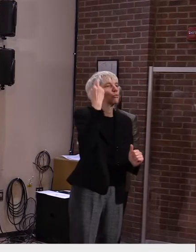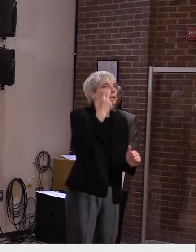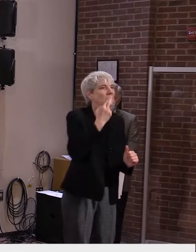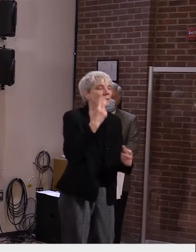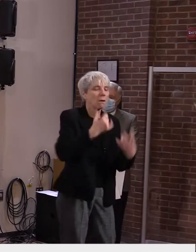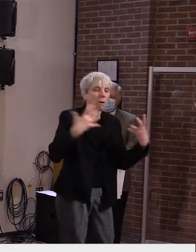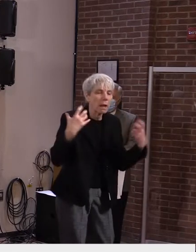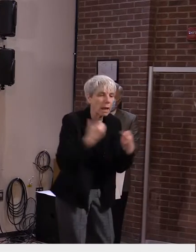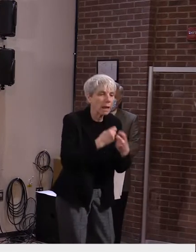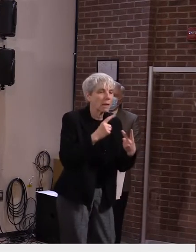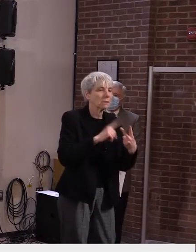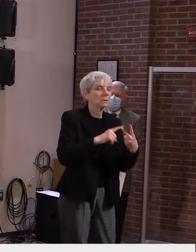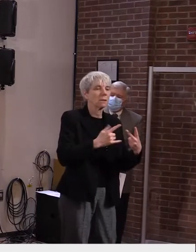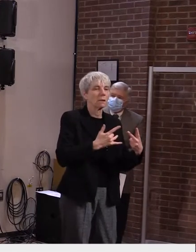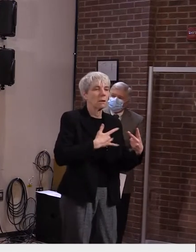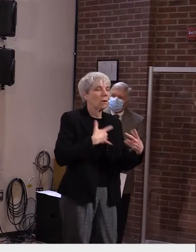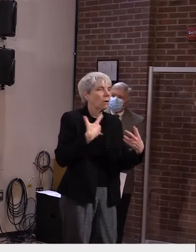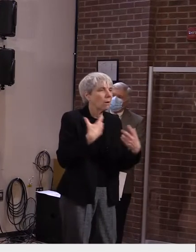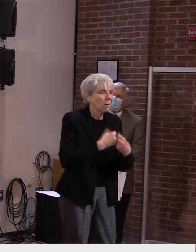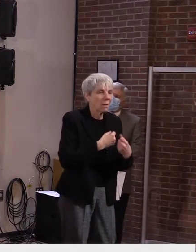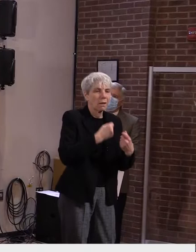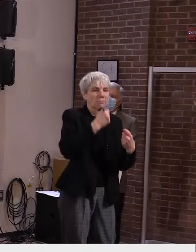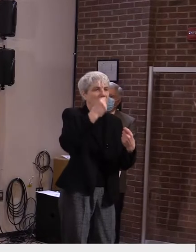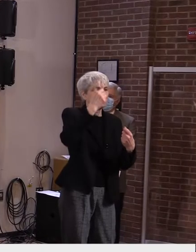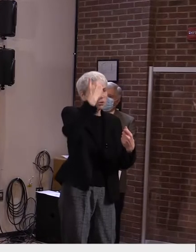accidents and so forth and disease.